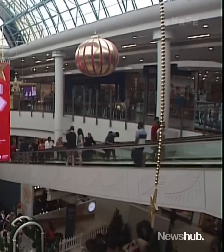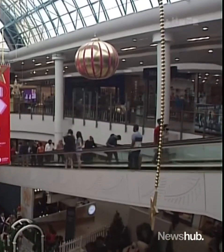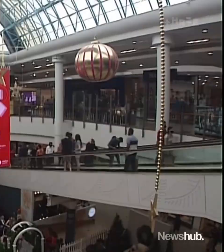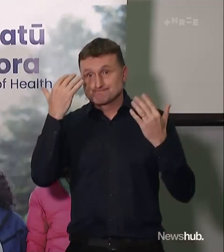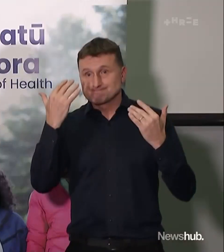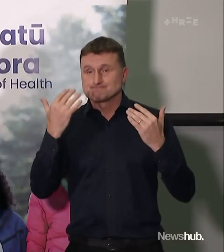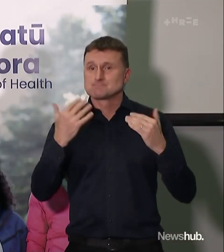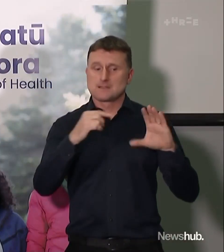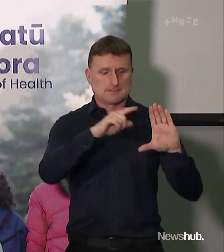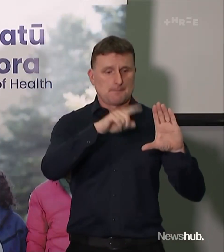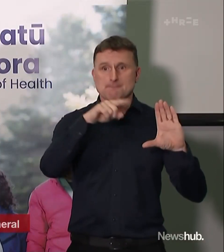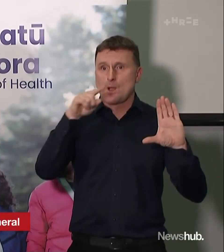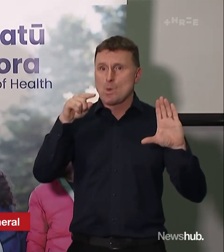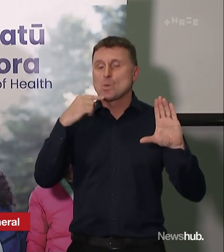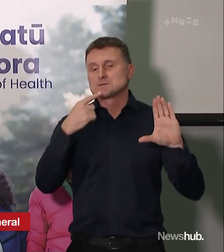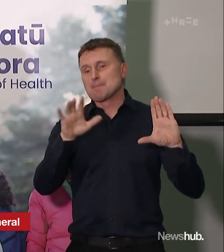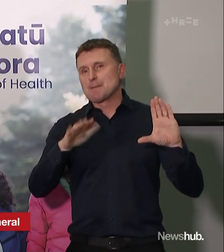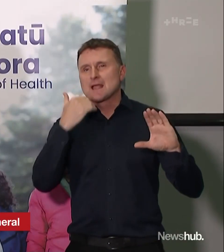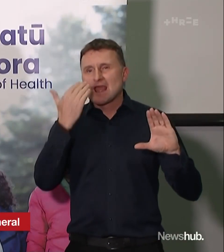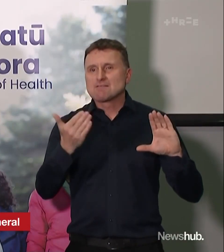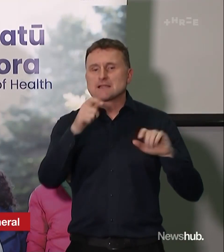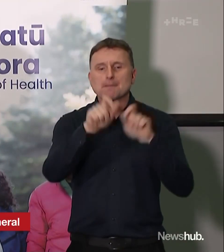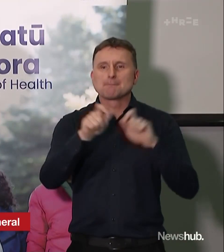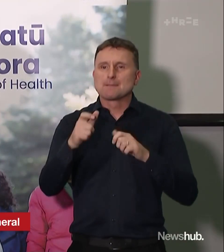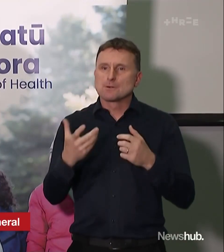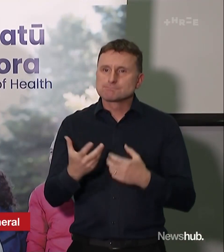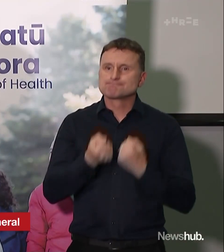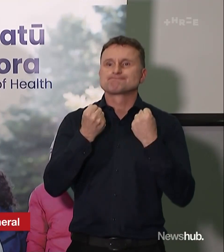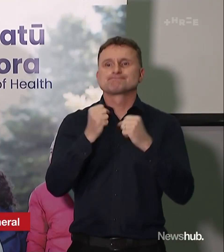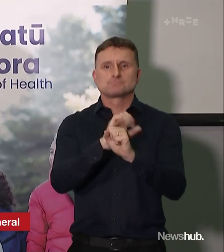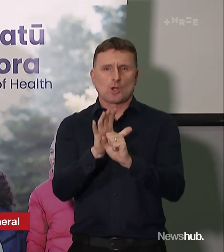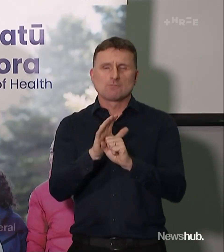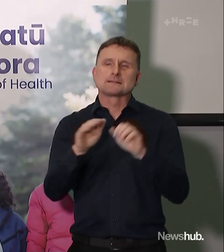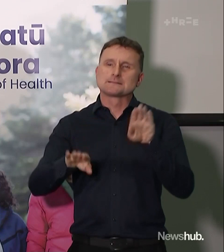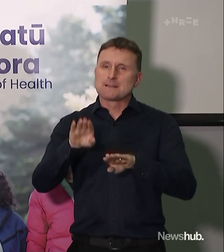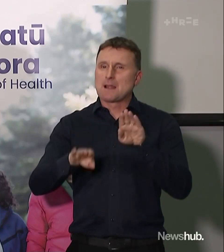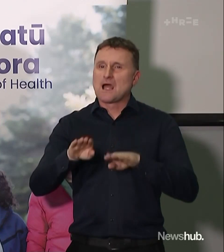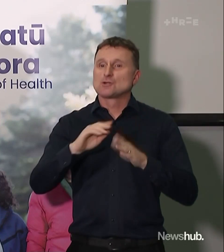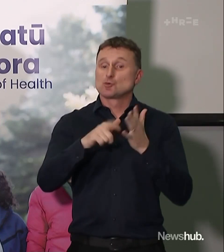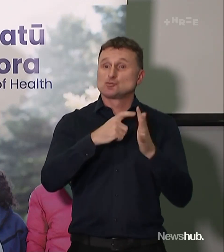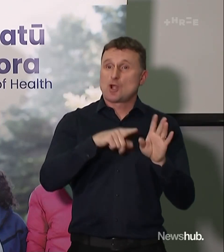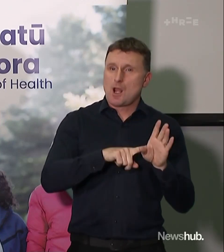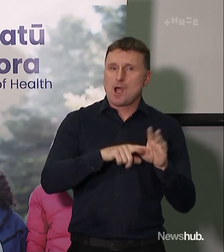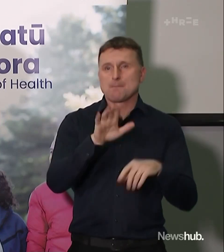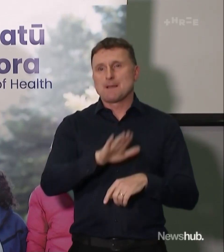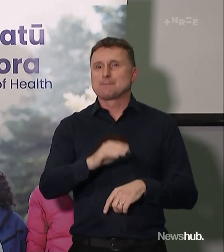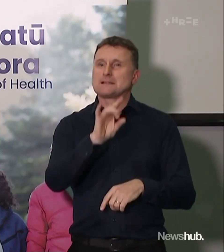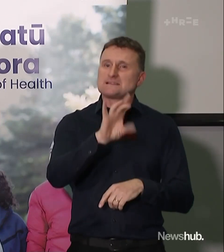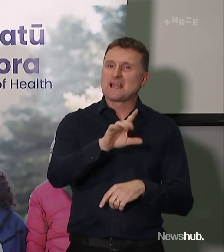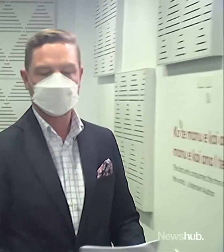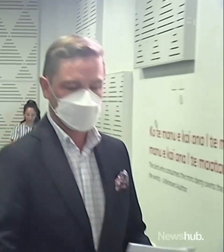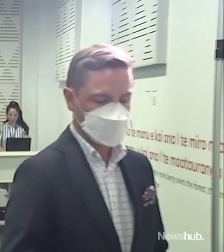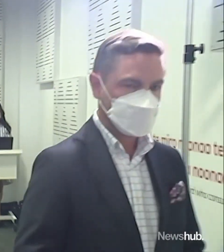model shows daily cases could rise to a level similar to our peak in July, about between 10 and 11,000 cases per